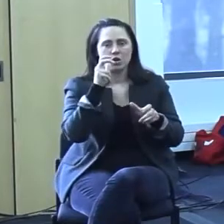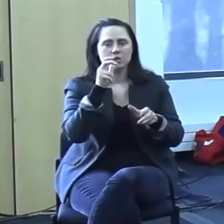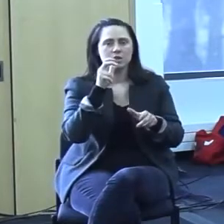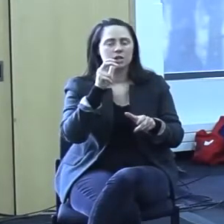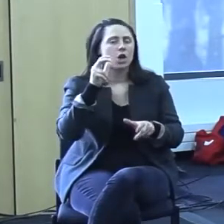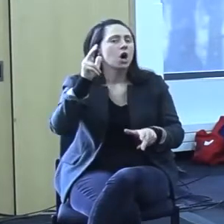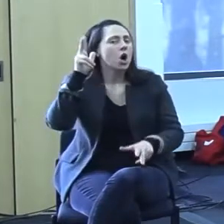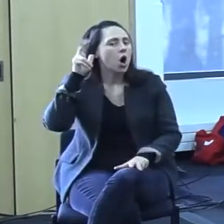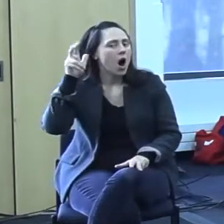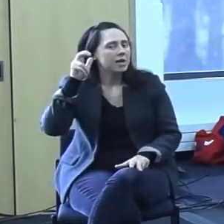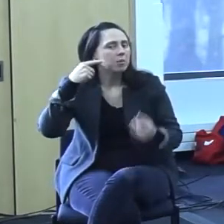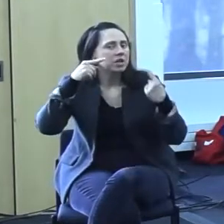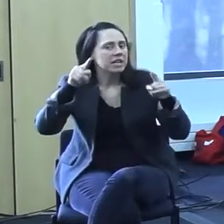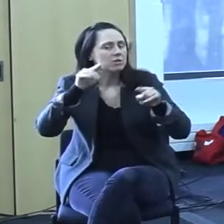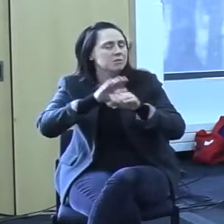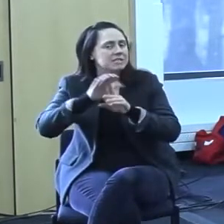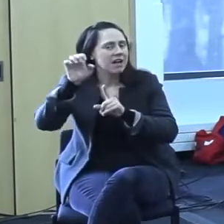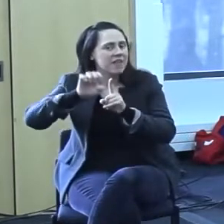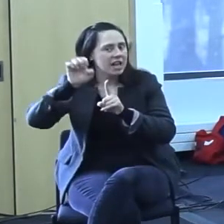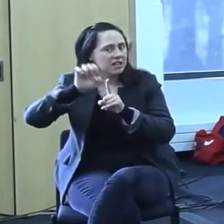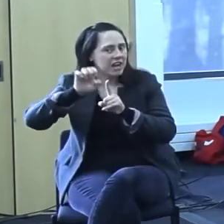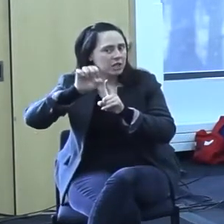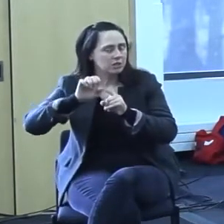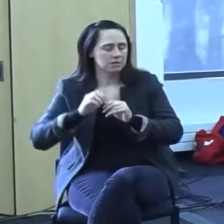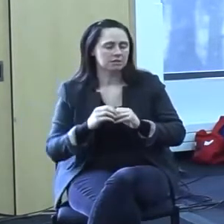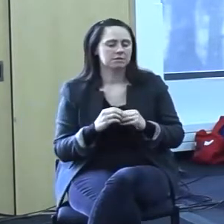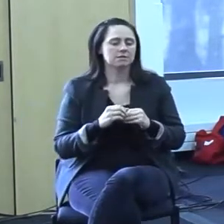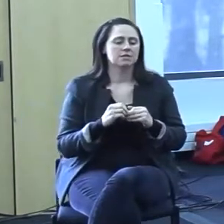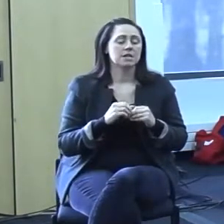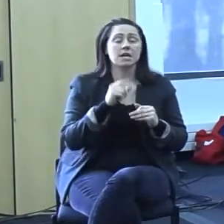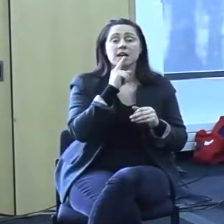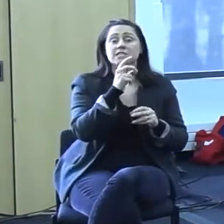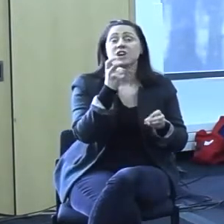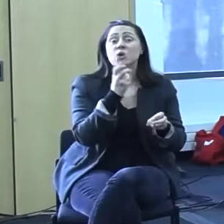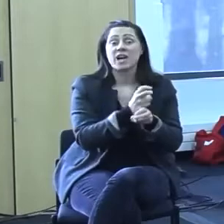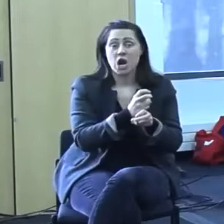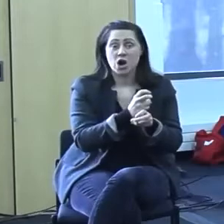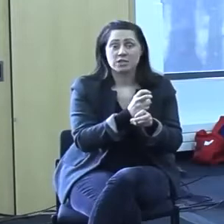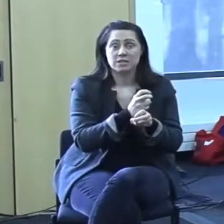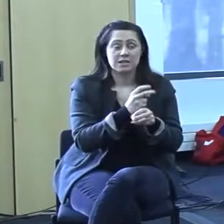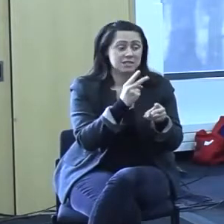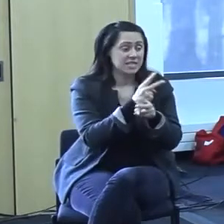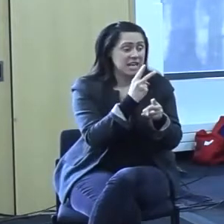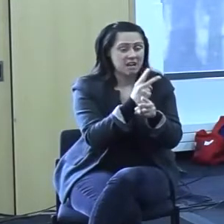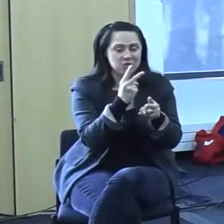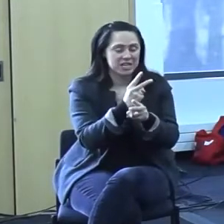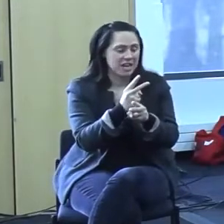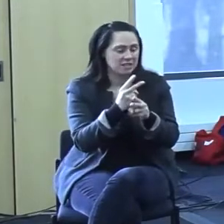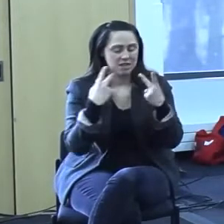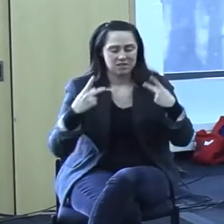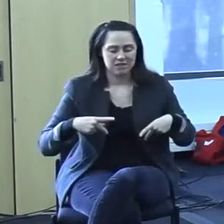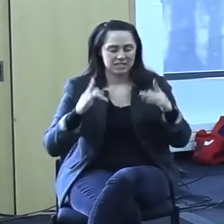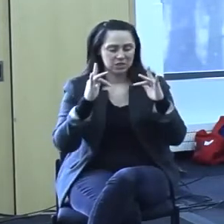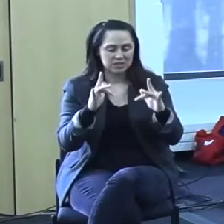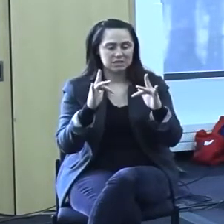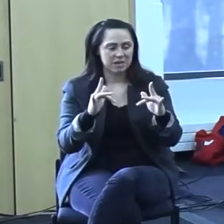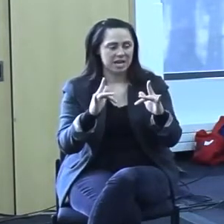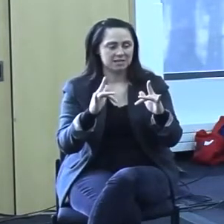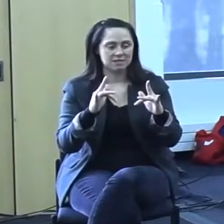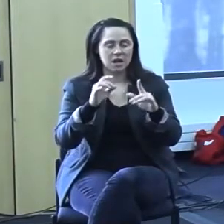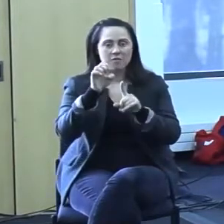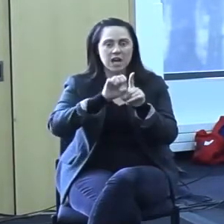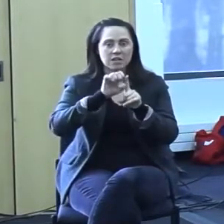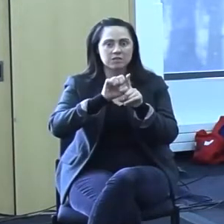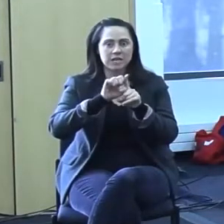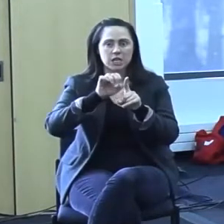audible announcements on the elevators. It's very hard to navigate the physical space of an elevator to reach out